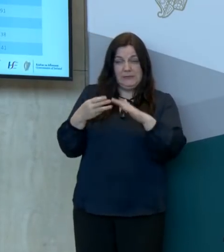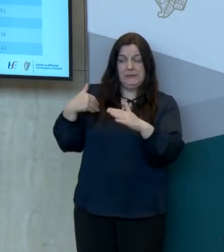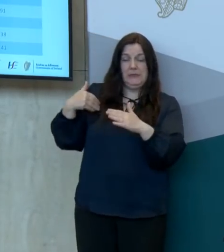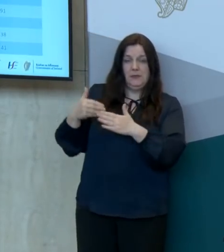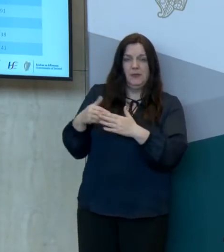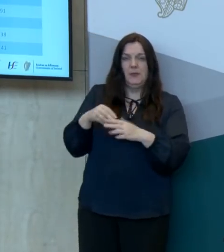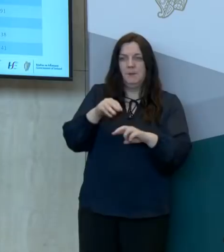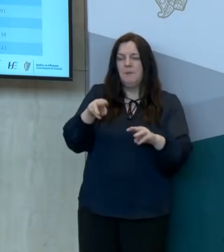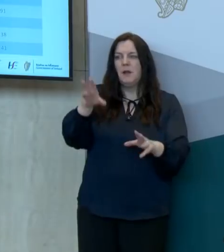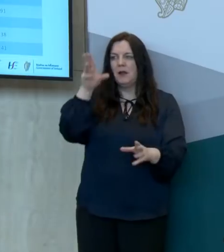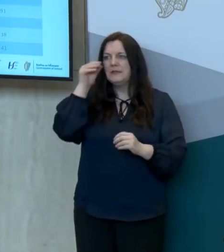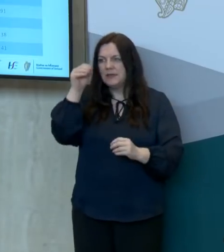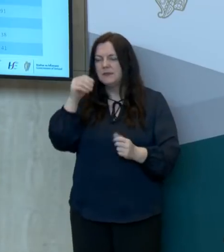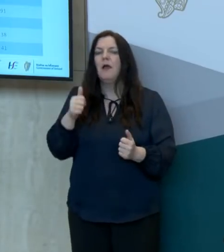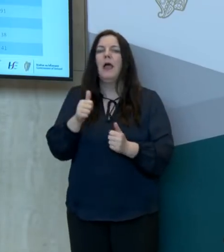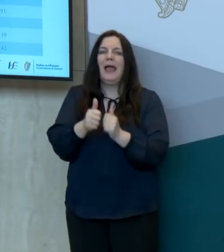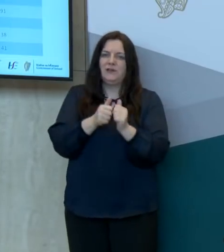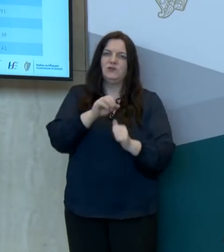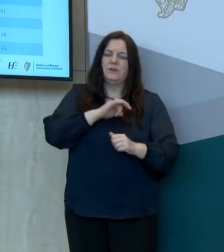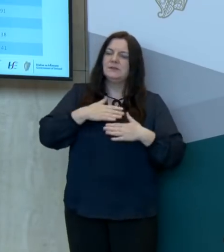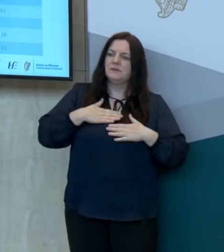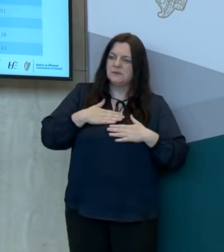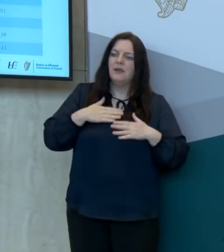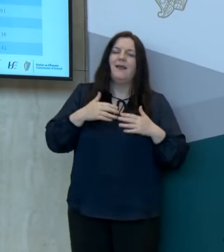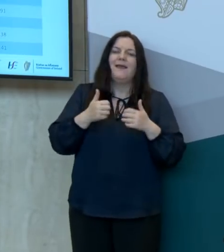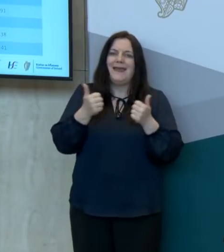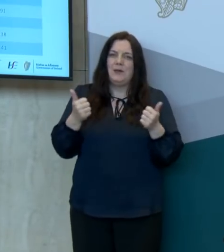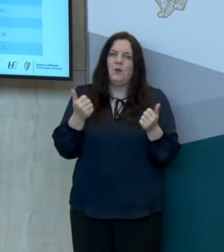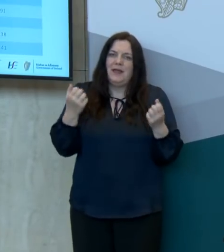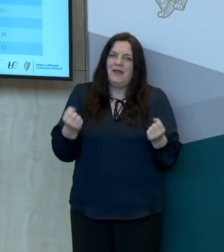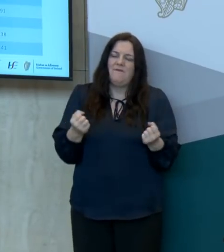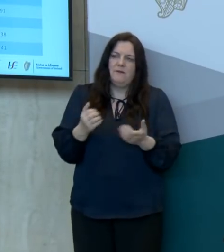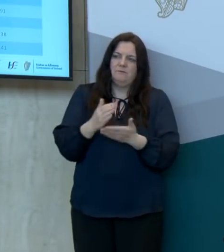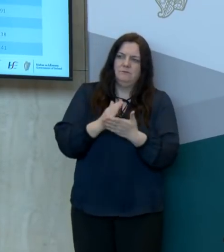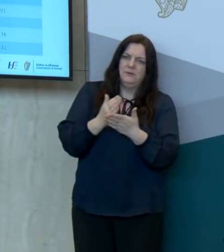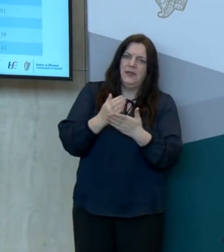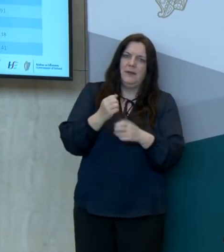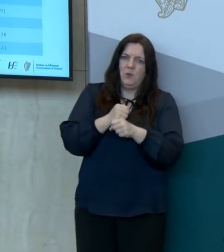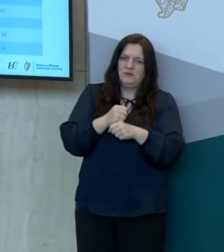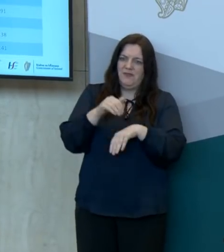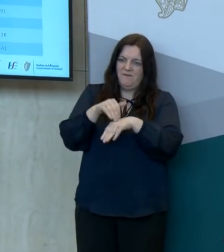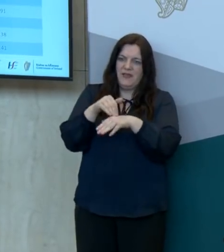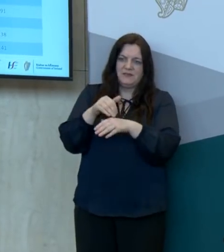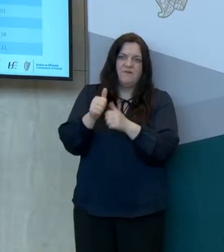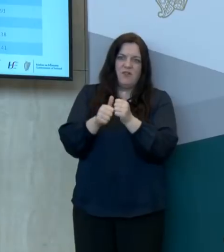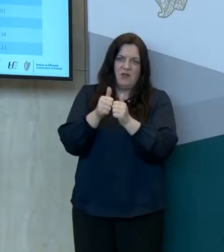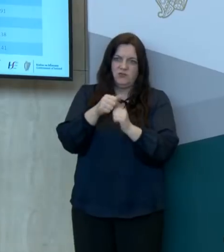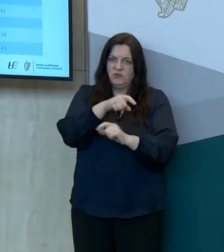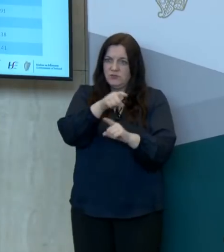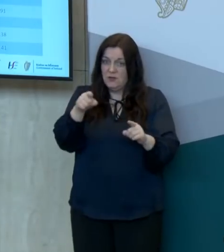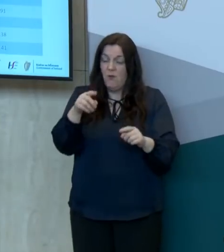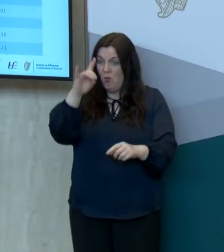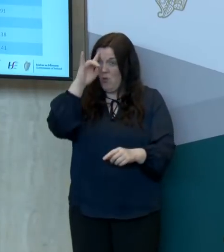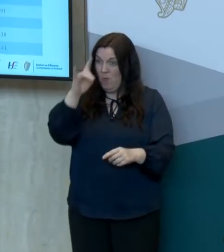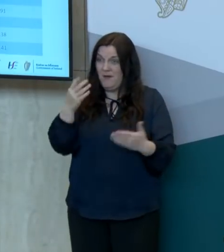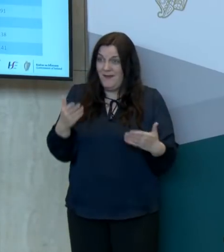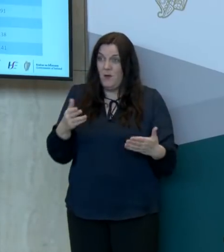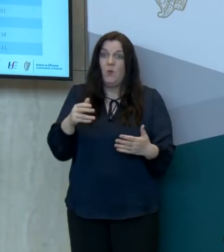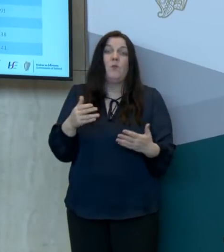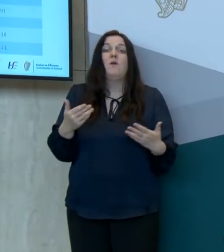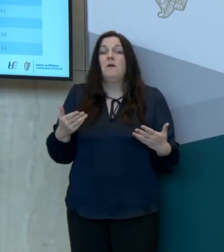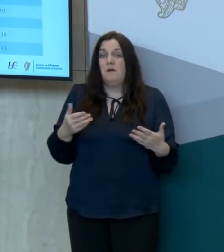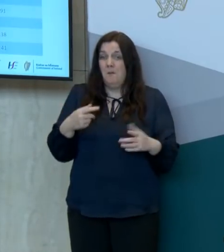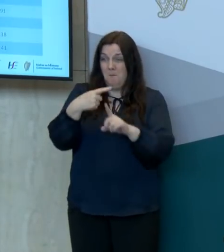at an individual level. And if anyone is in any doubt of the effect of their actions, hopefully